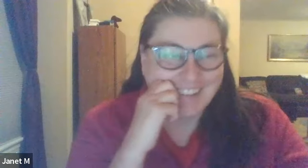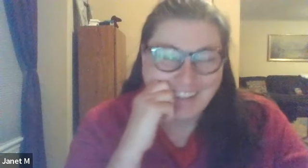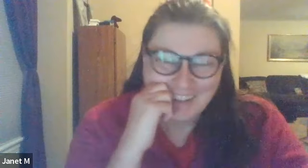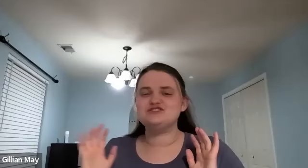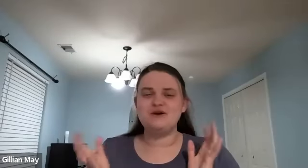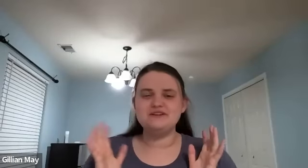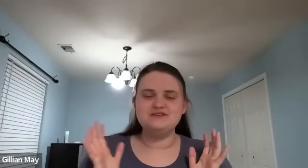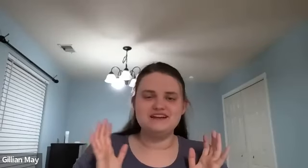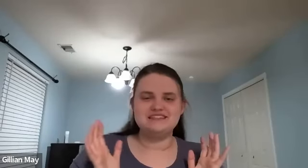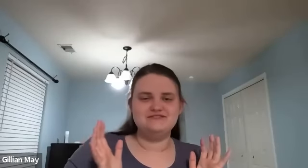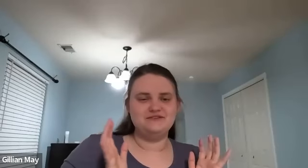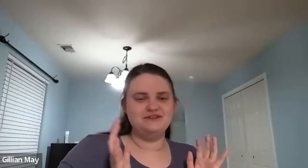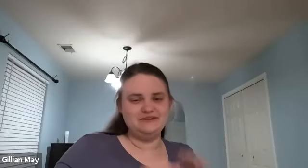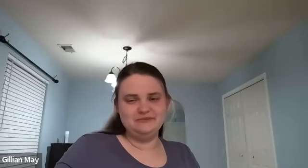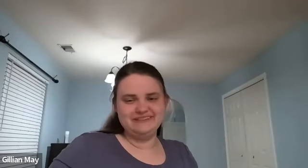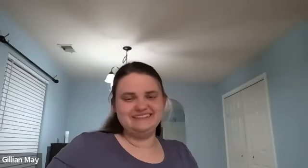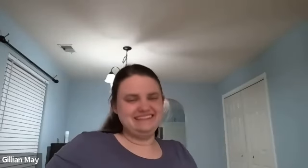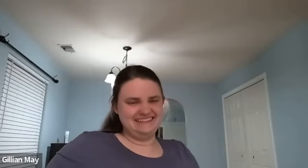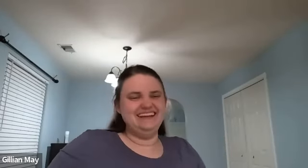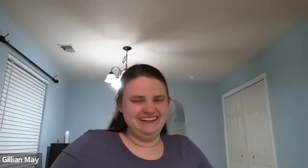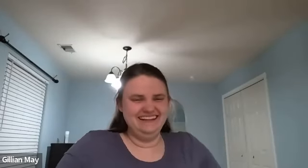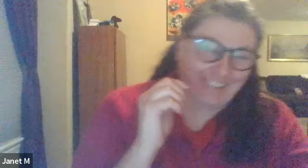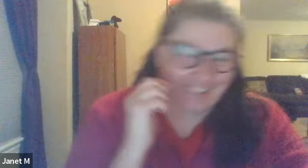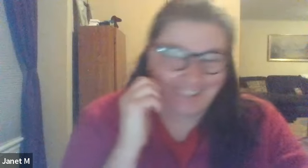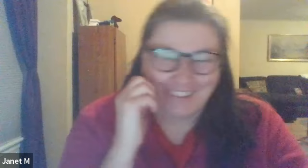I'm just throwing you. Associate slow here.